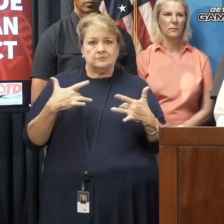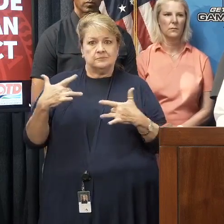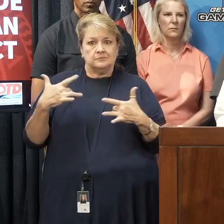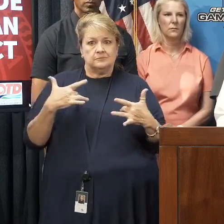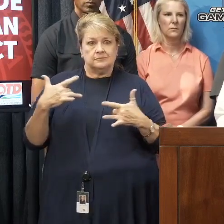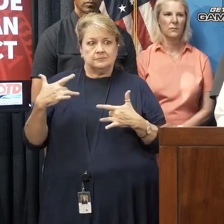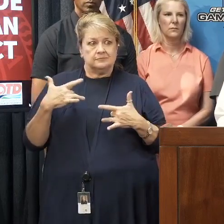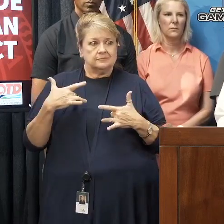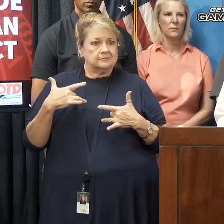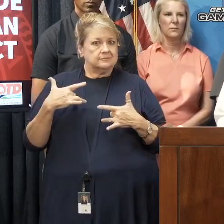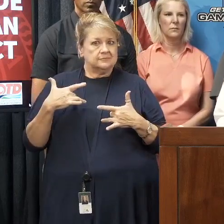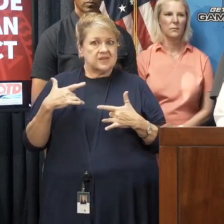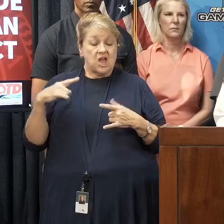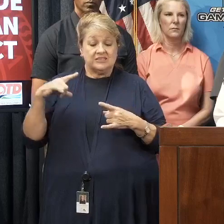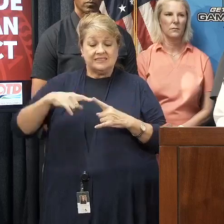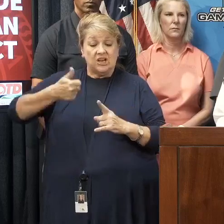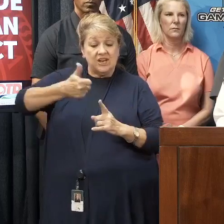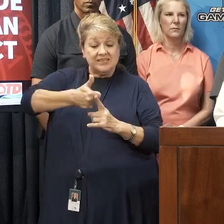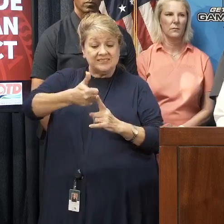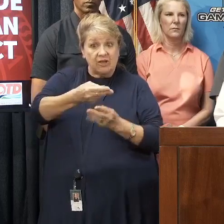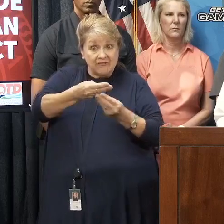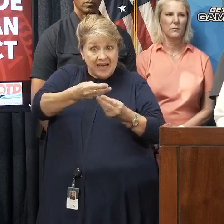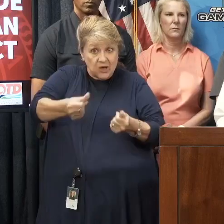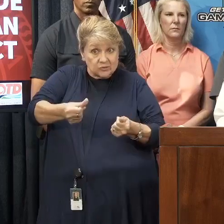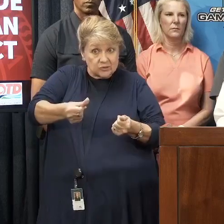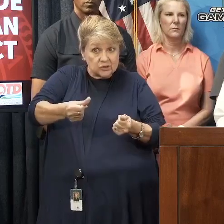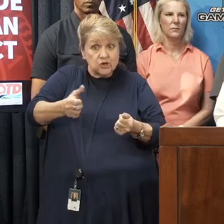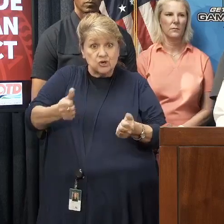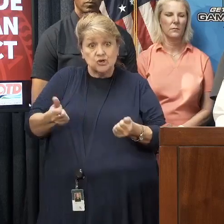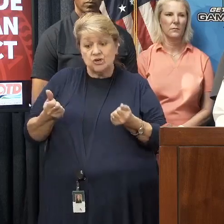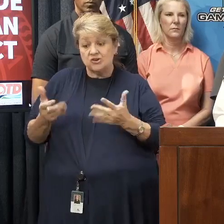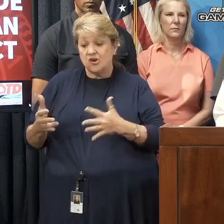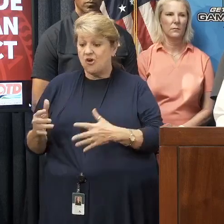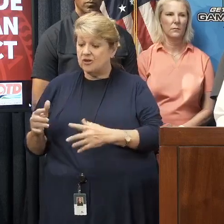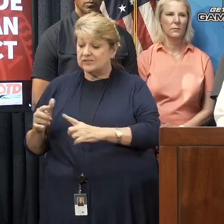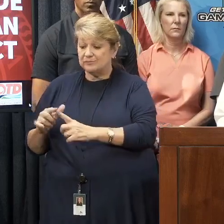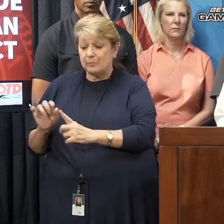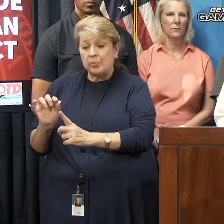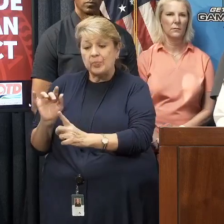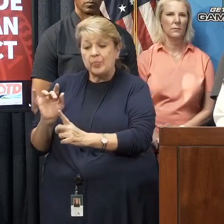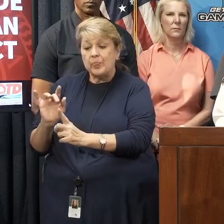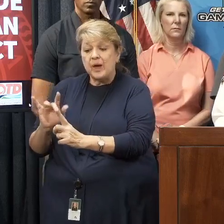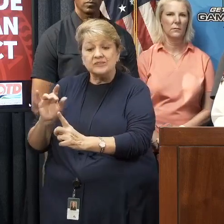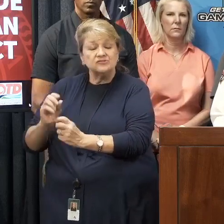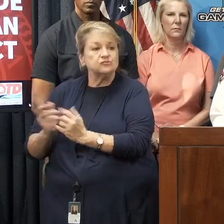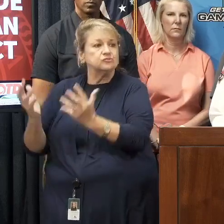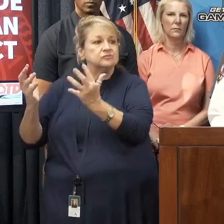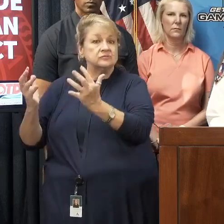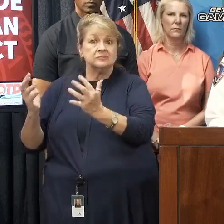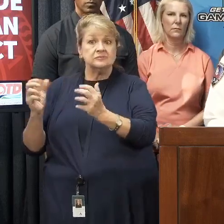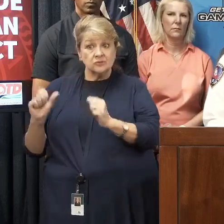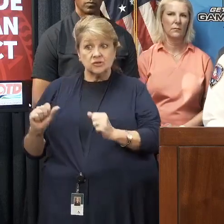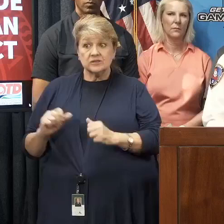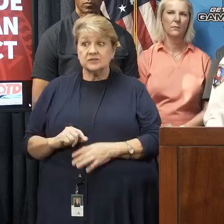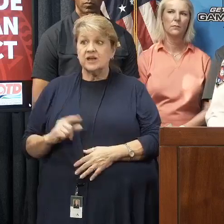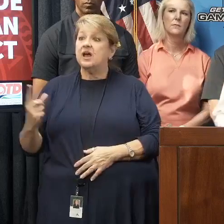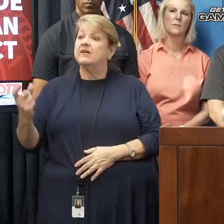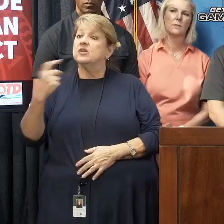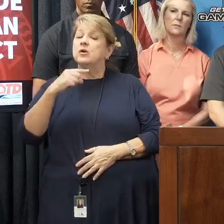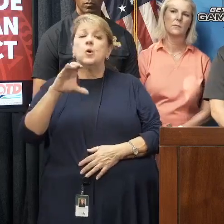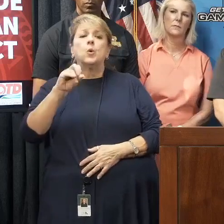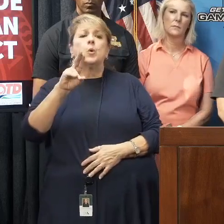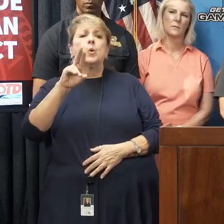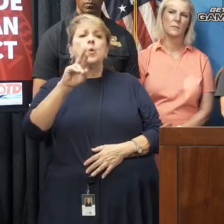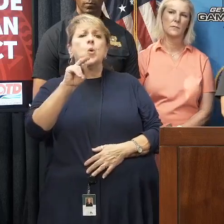it extinguishes itself, that it may cause a flame beyond the cigarette. Hi, Courtney Williams